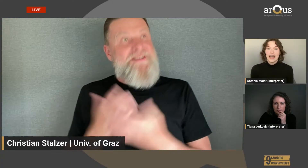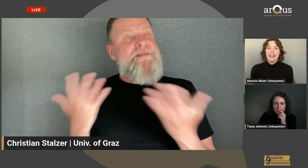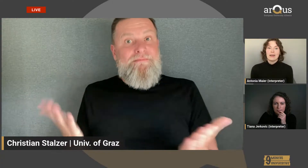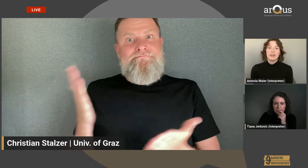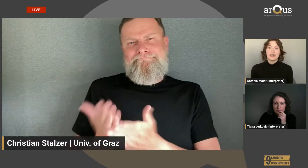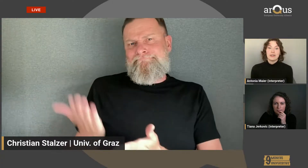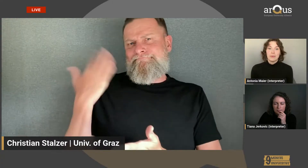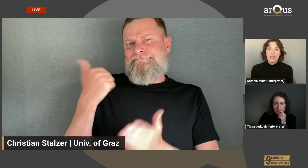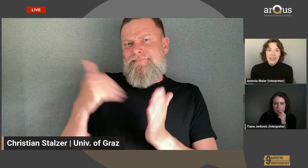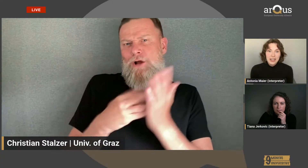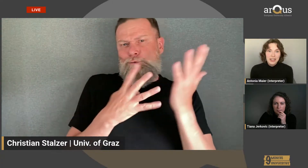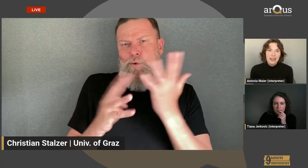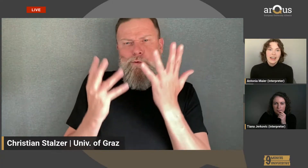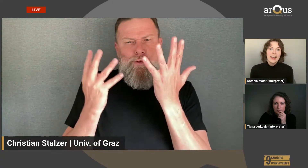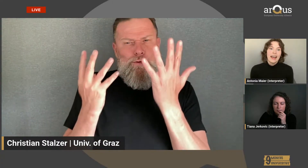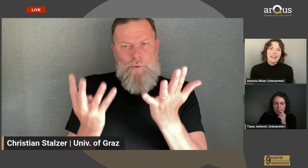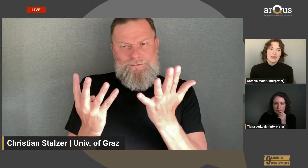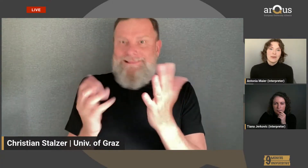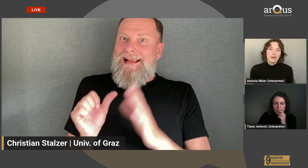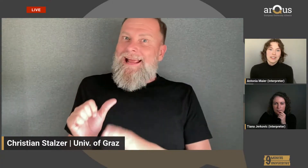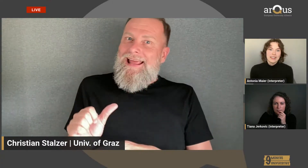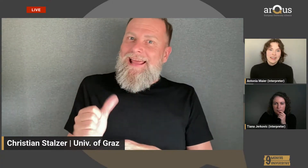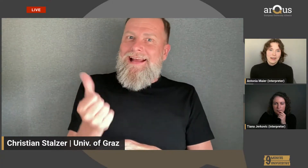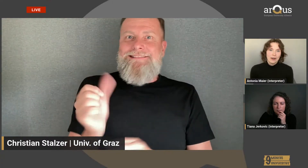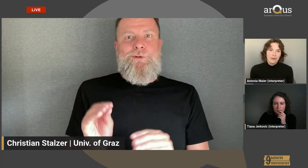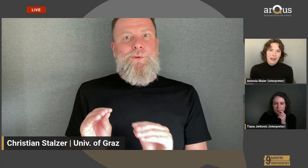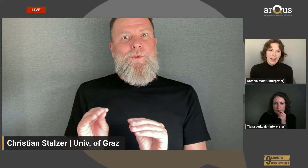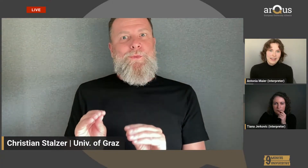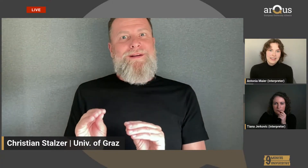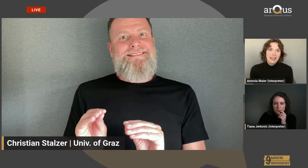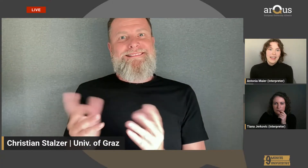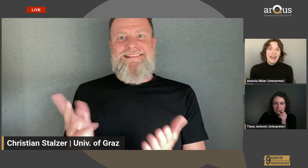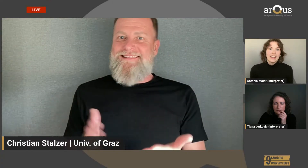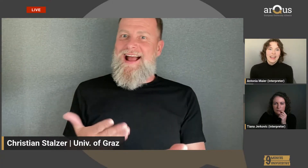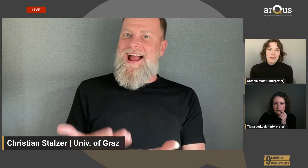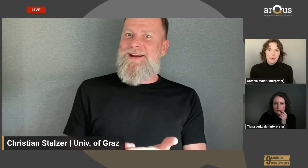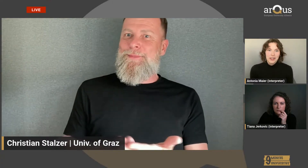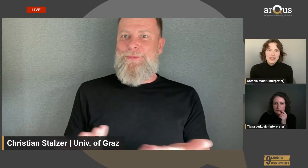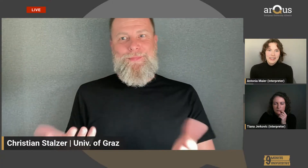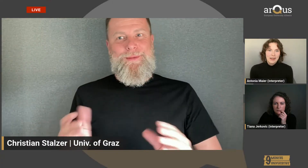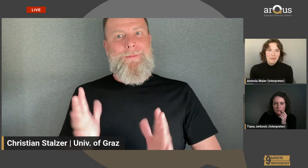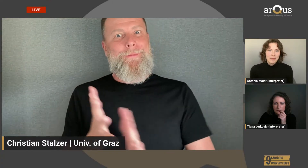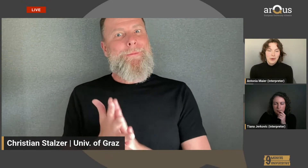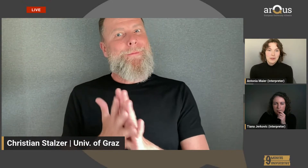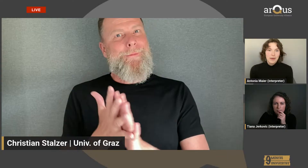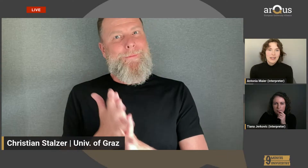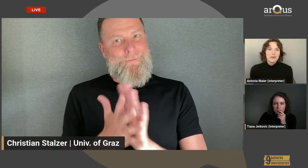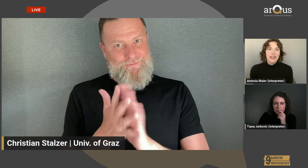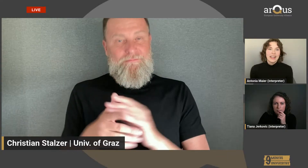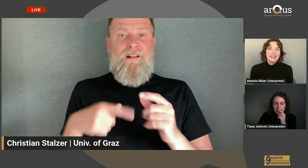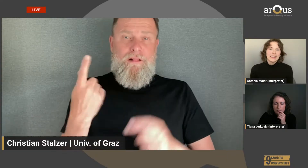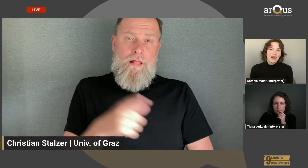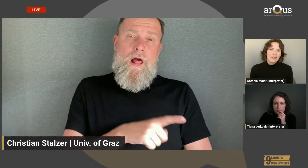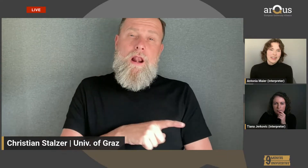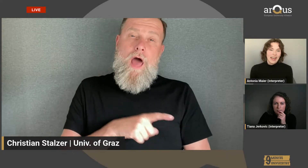of sign language interpretation at the University of Graz. And that was goes back